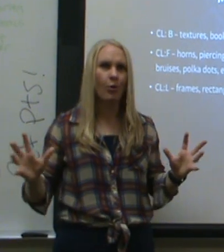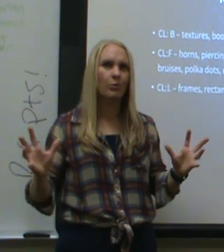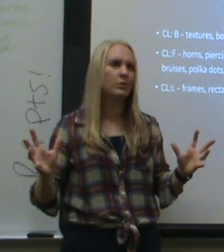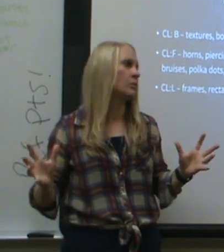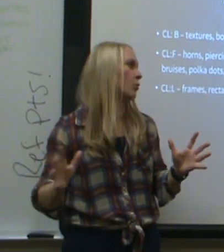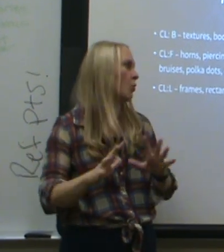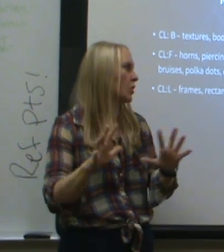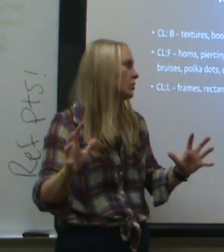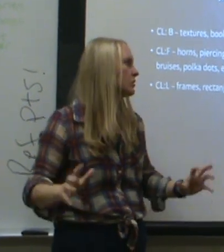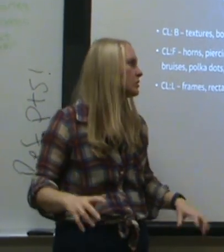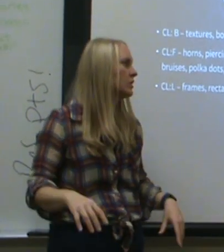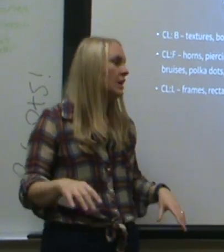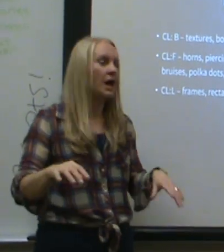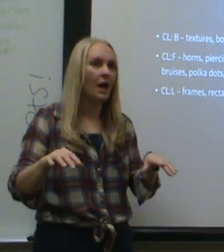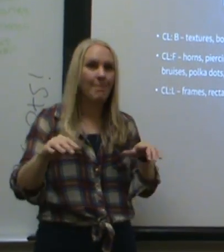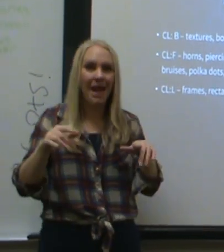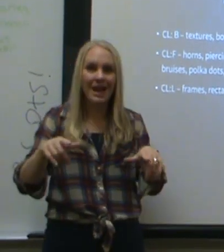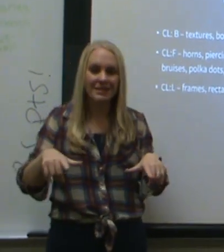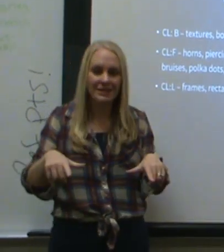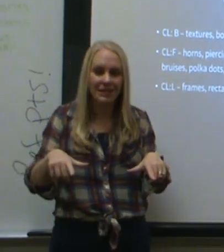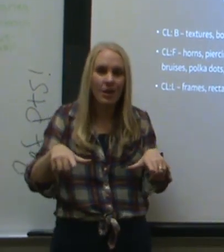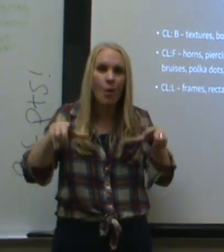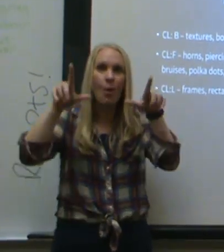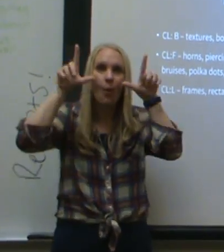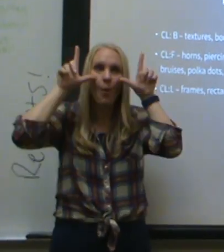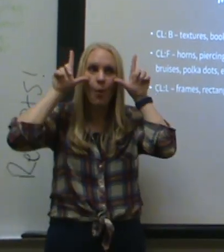own world. A mask.